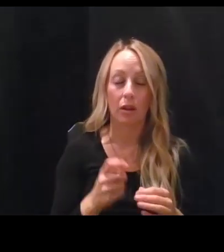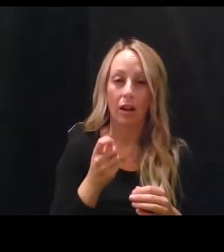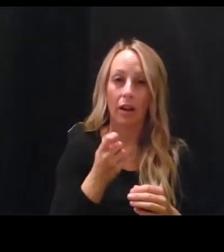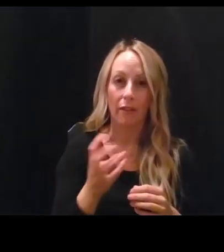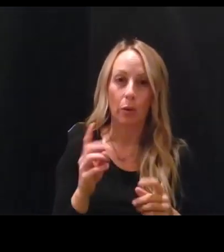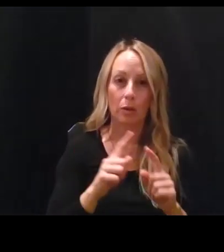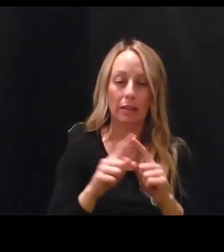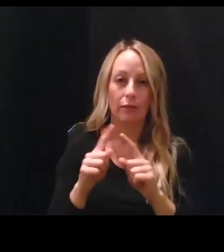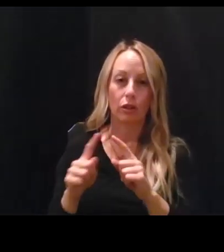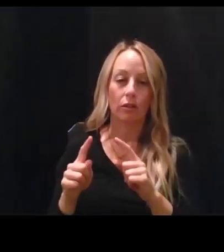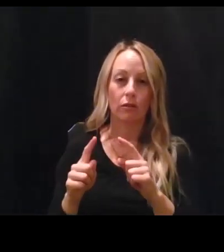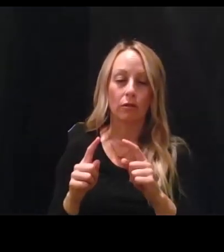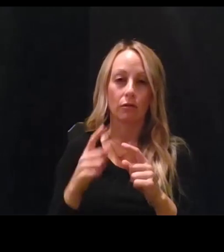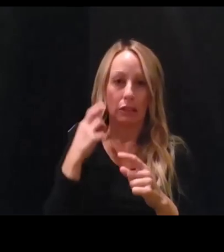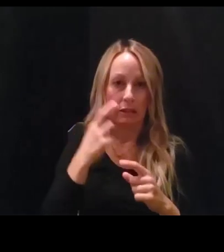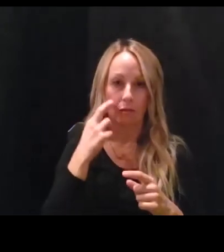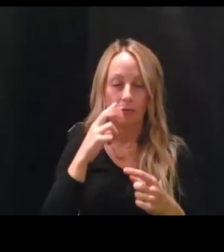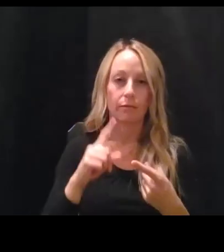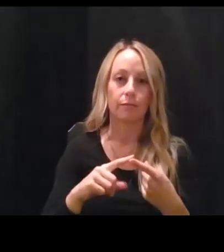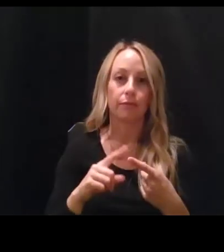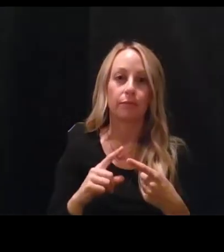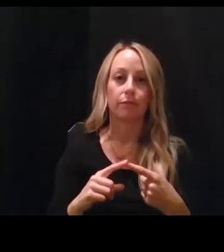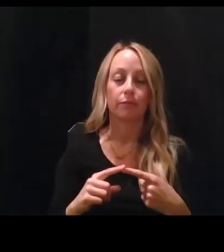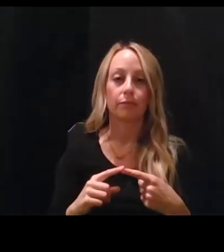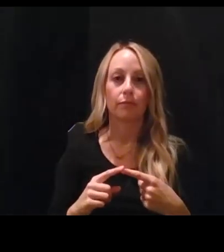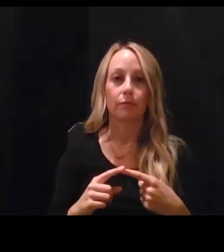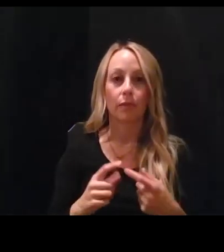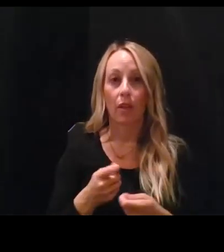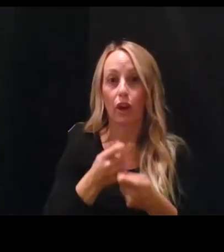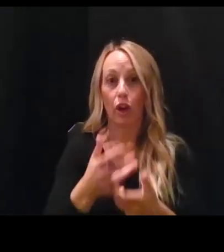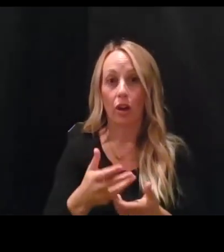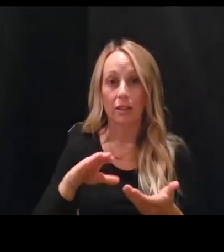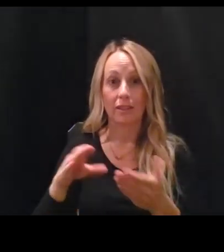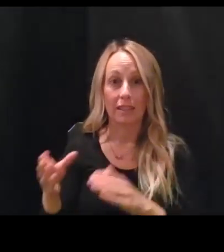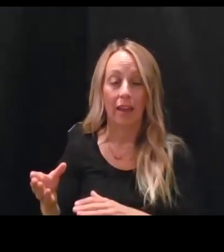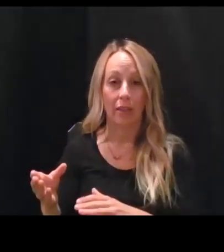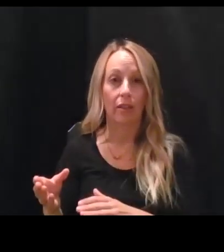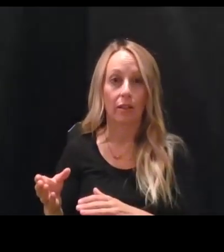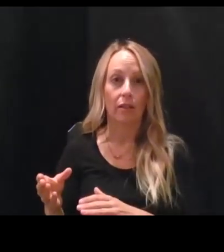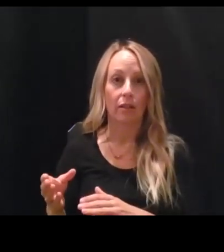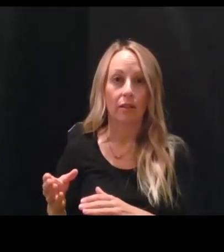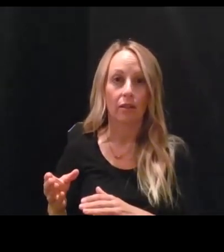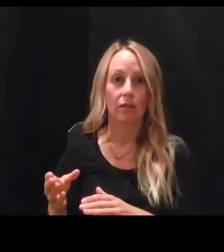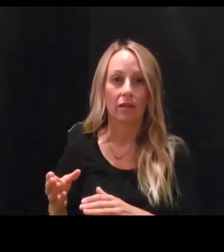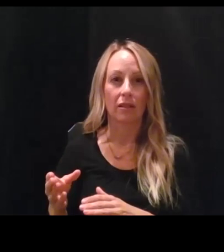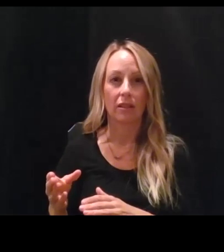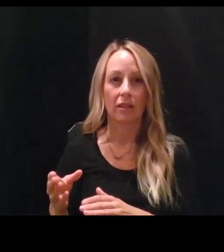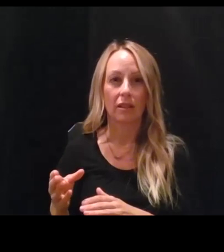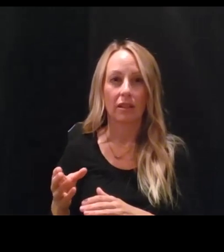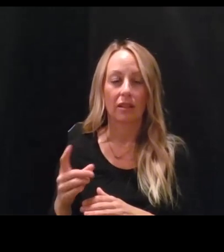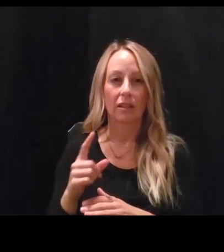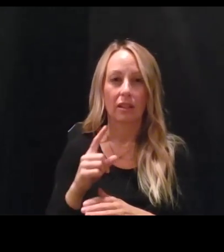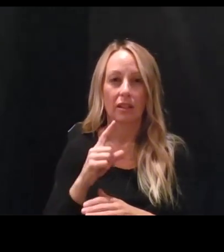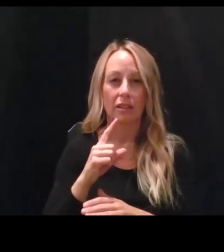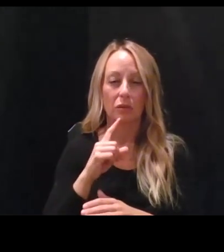factors. Uh, one is that cause of death is a very crude, uh, epidemiologic